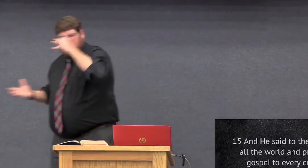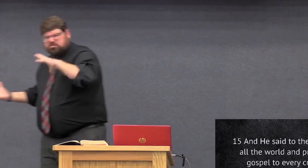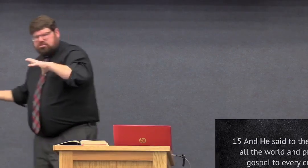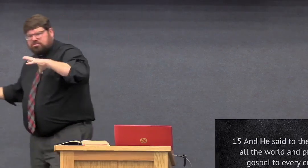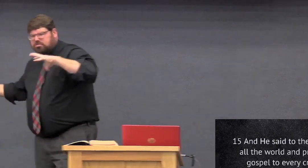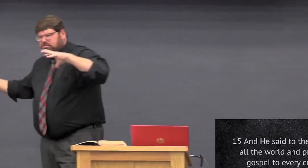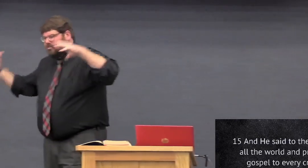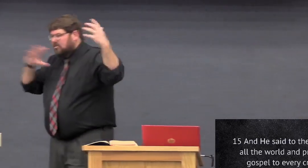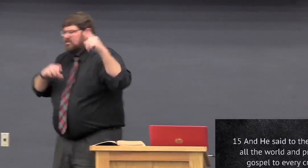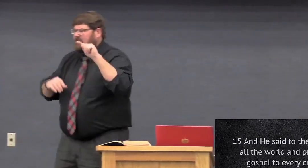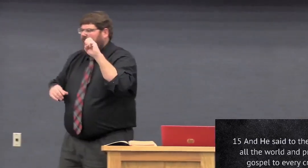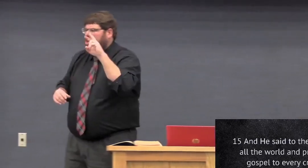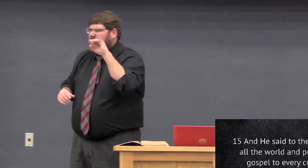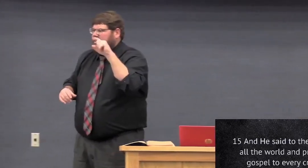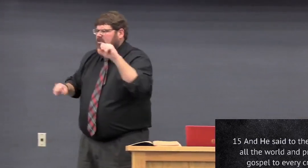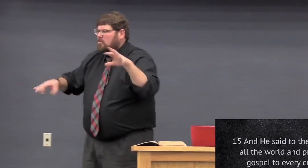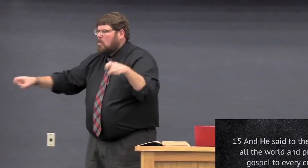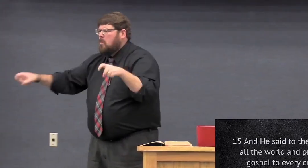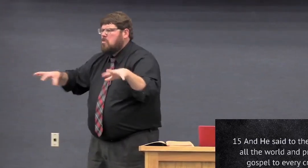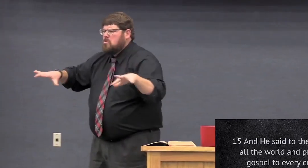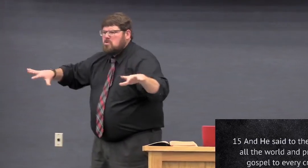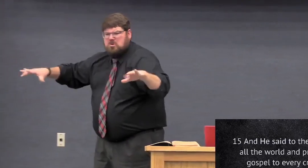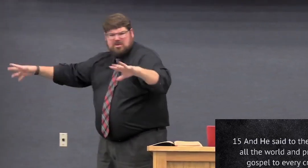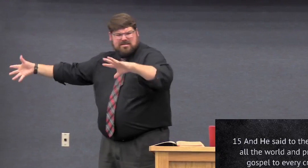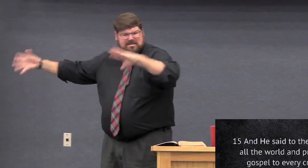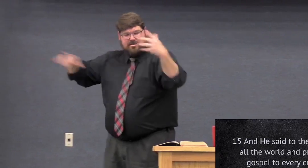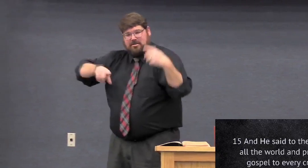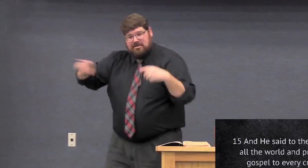so many turbulent government situations,